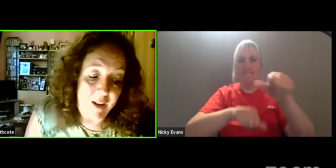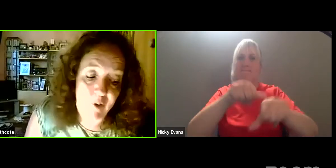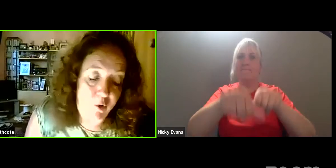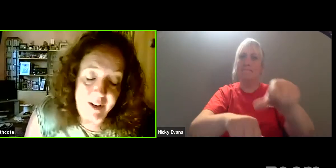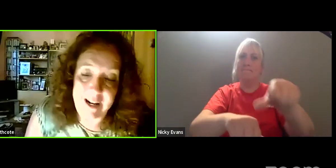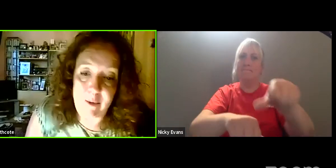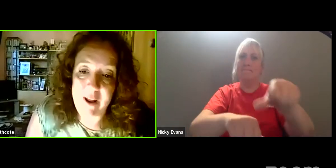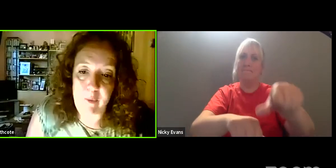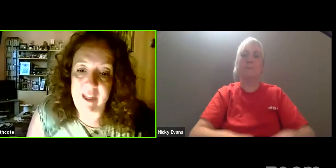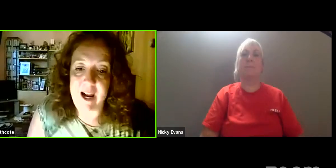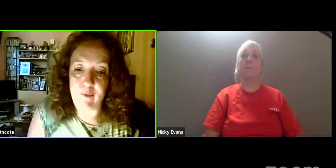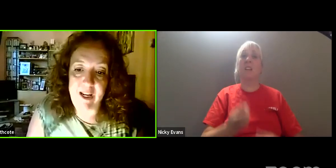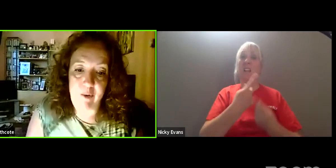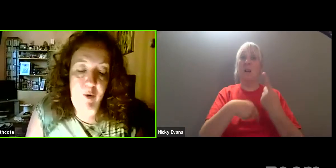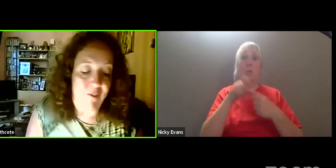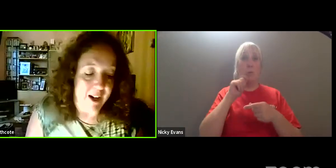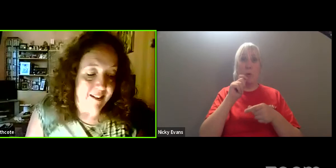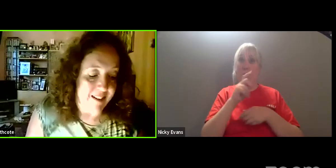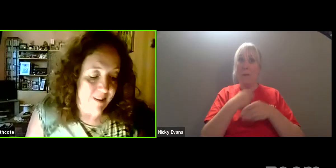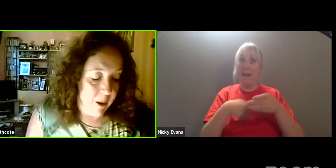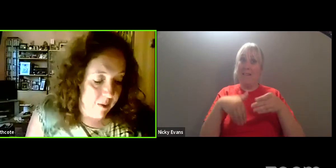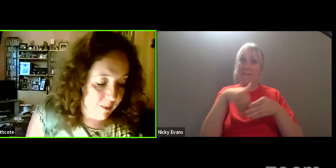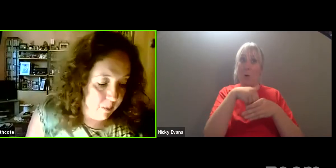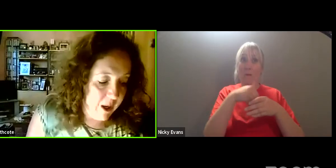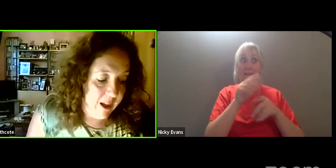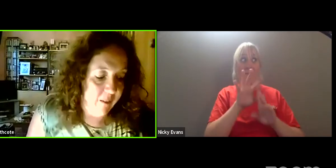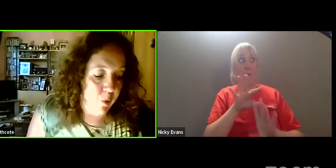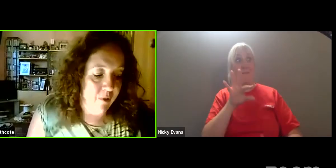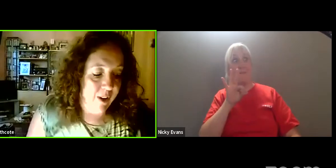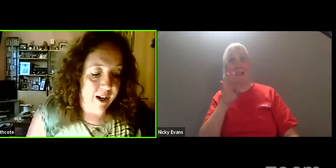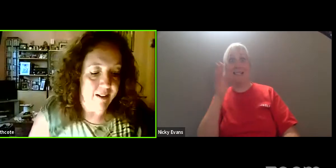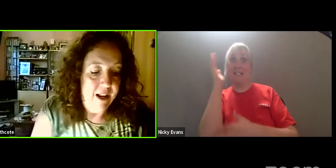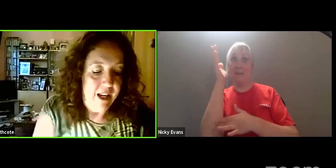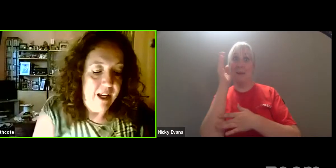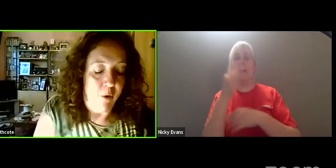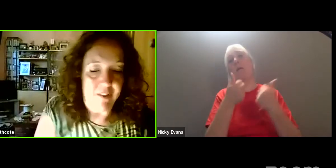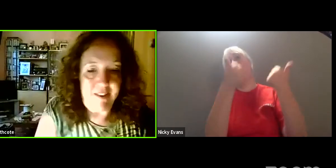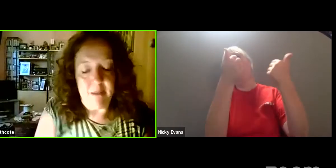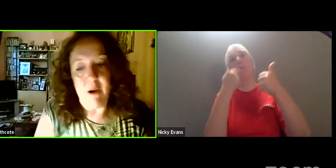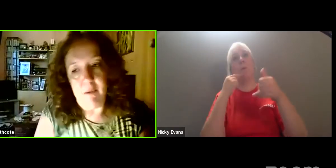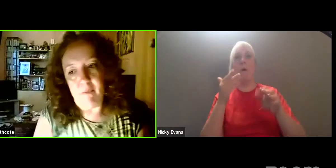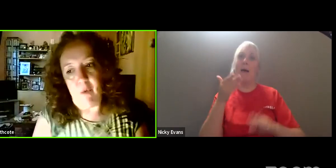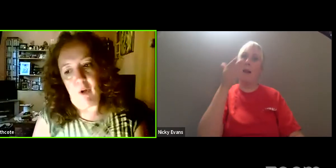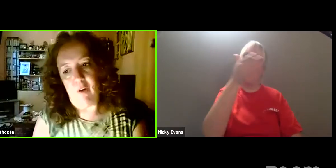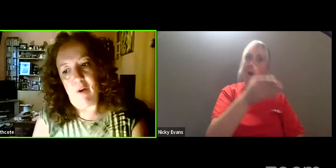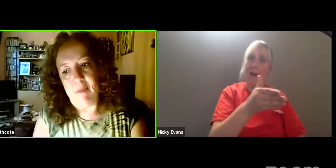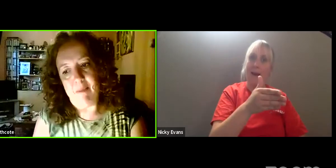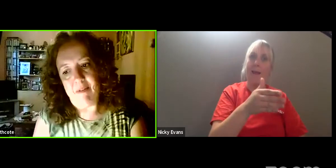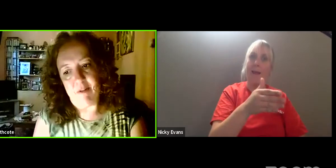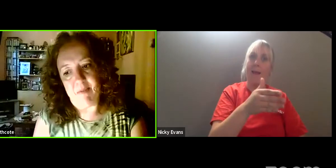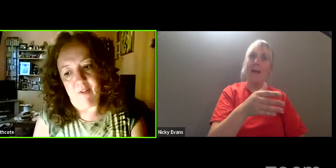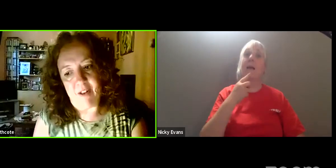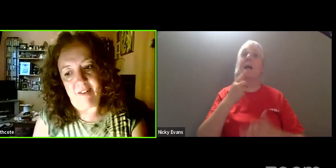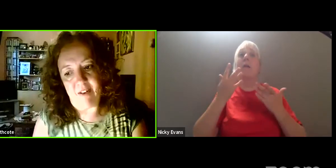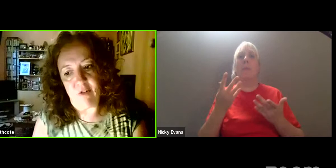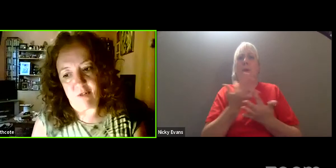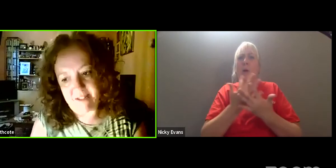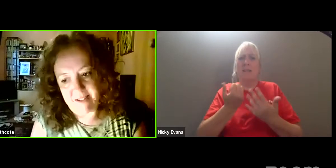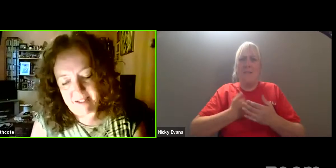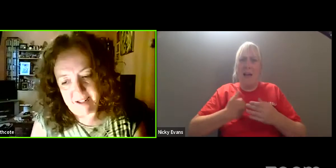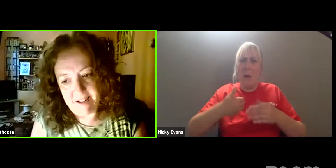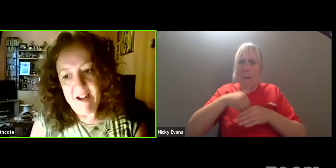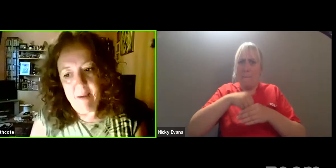we get involved in any way that we can, really. If we're invited to speak, we speak. If we're invited, you know, obviously at the moment a lot of our members are observing the